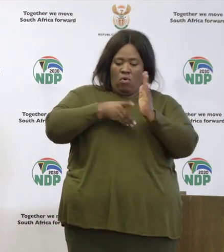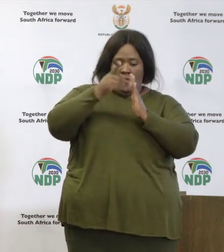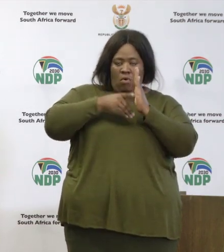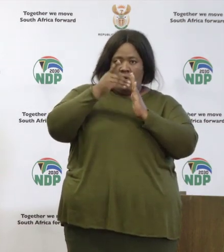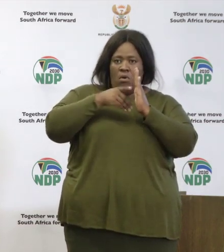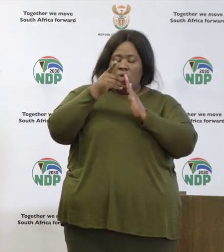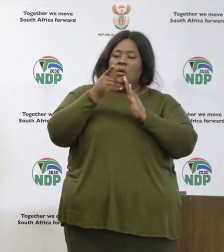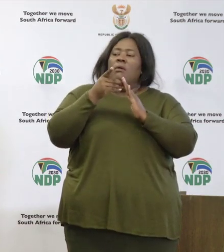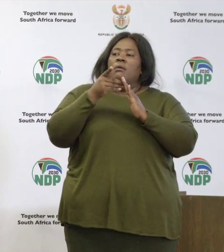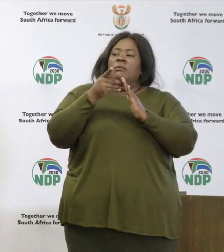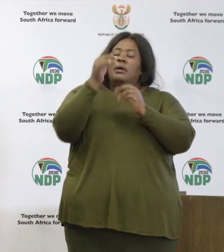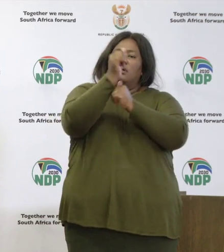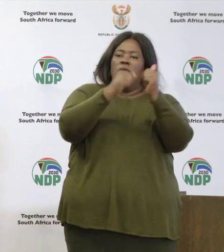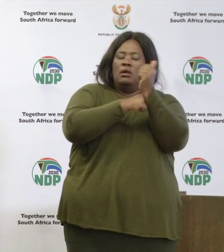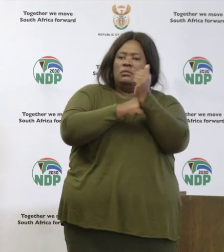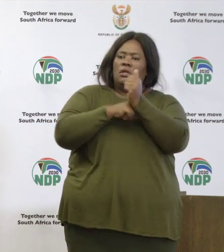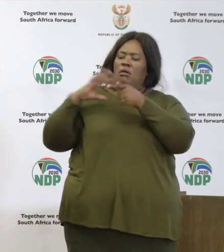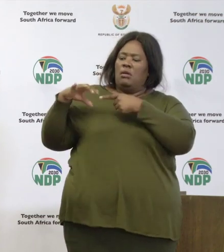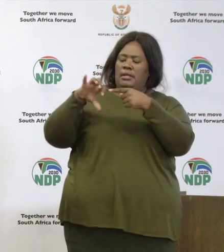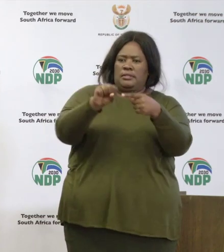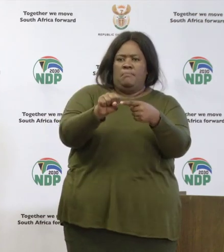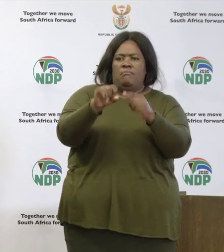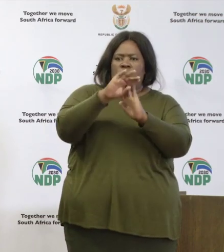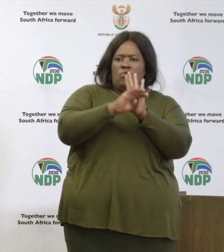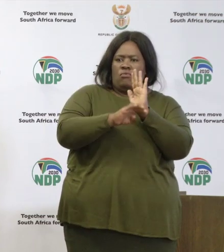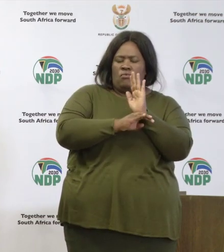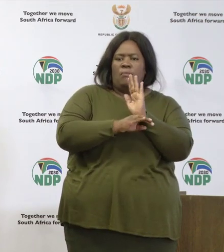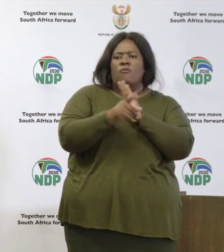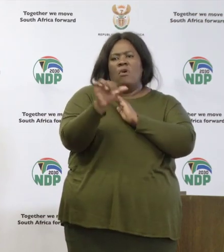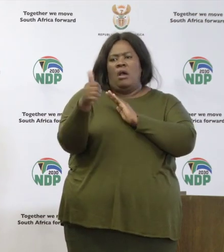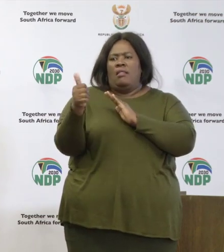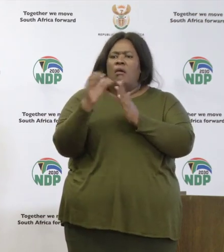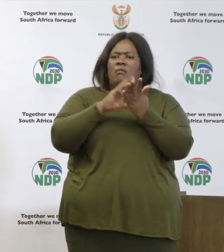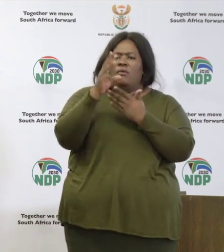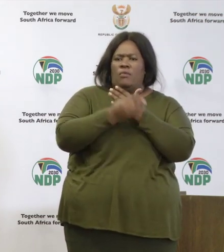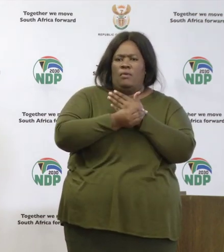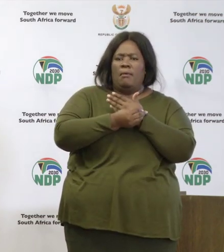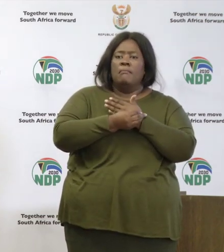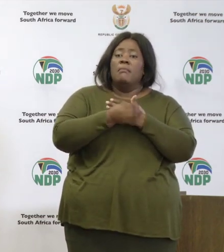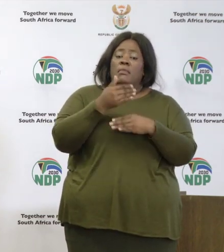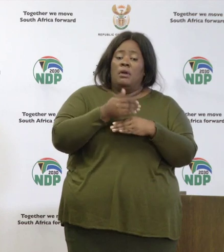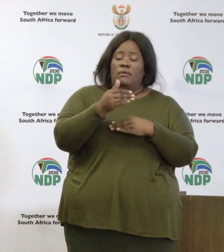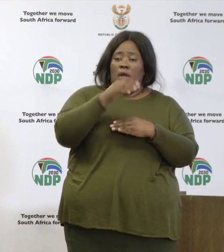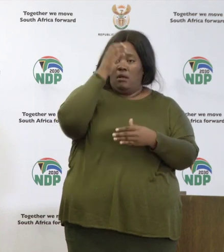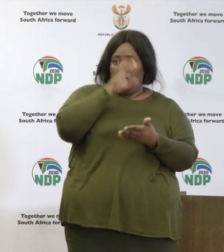catch-up programs for the annual National Curriculum vocational programs once the colleges